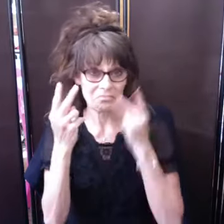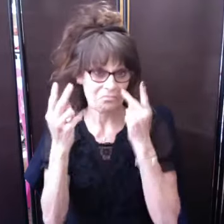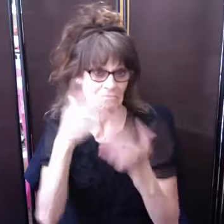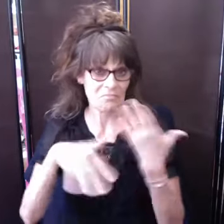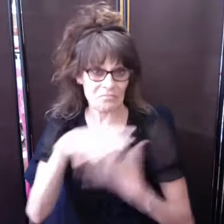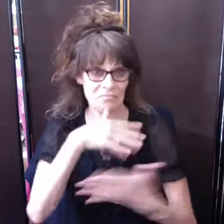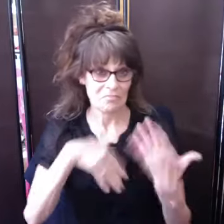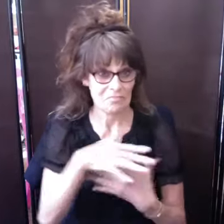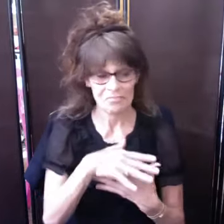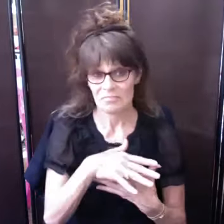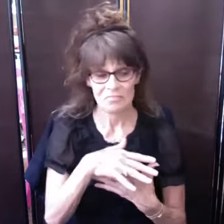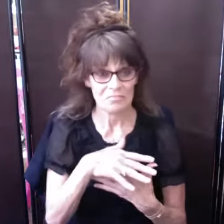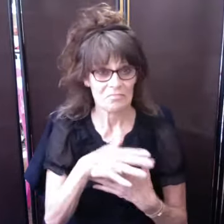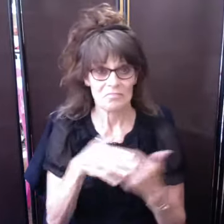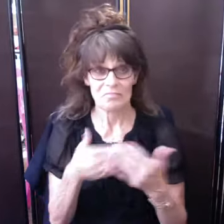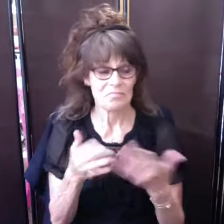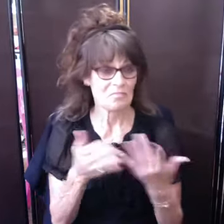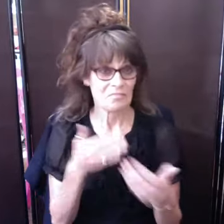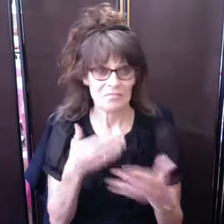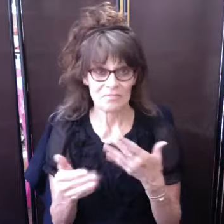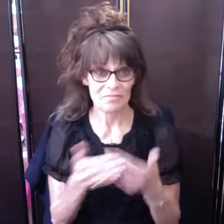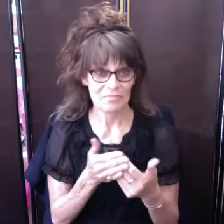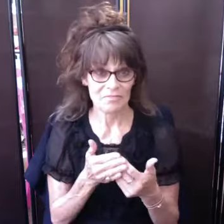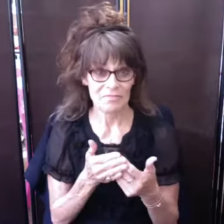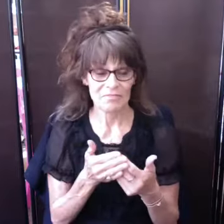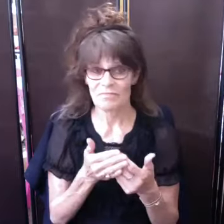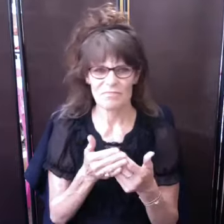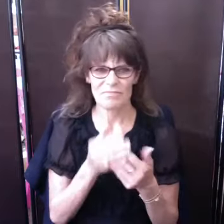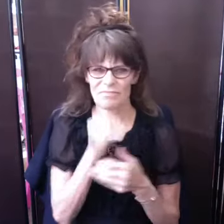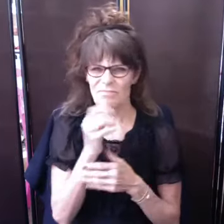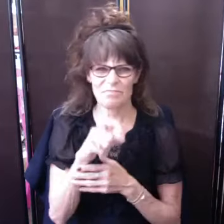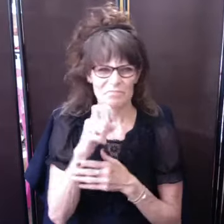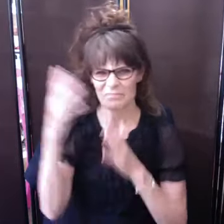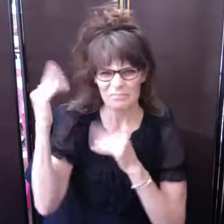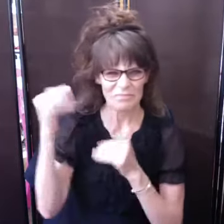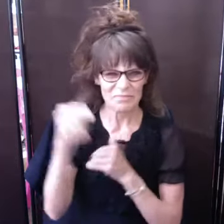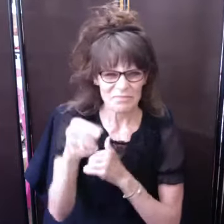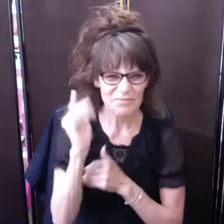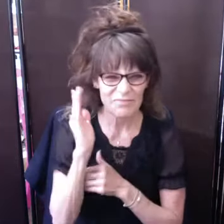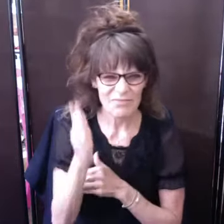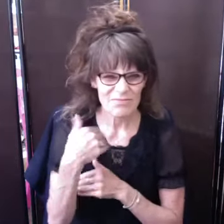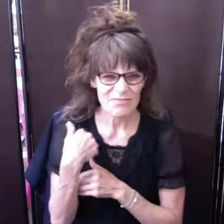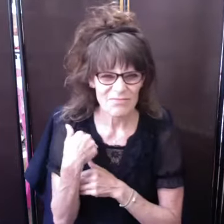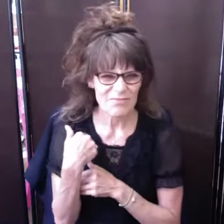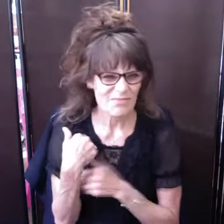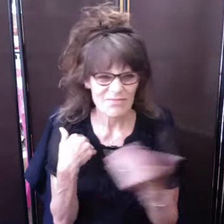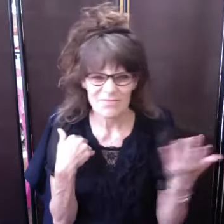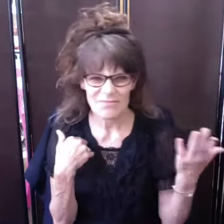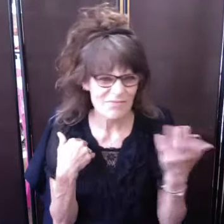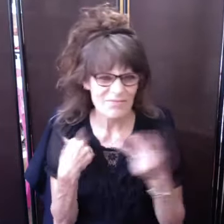Arkansas, or wherever it happens to be. But you don't necessarily expect that you would ever visit that guy